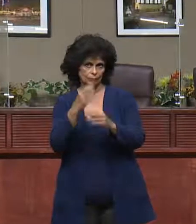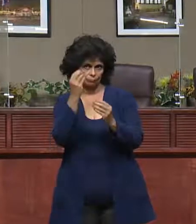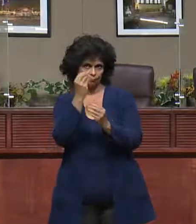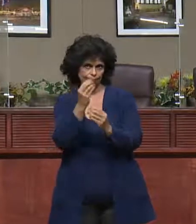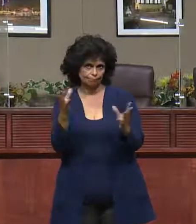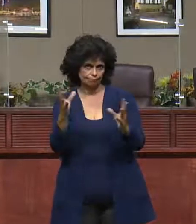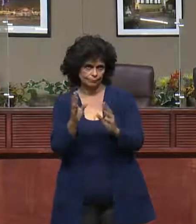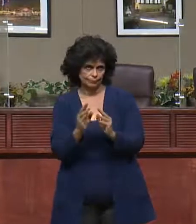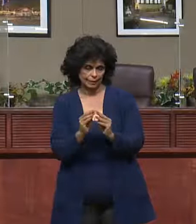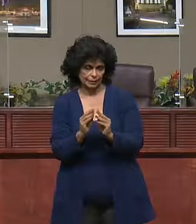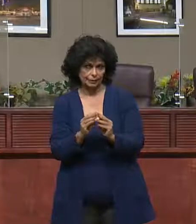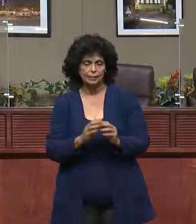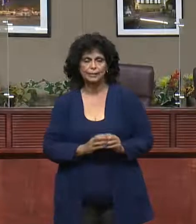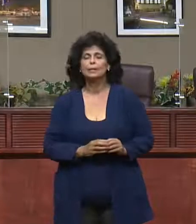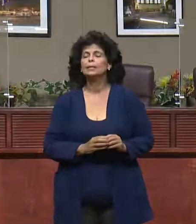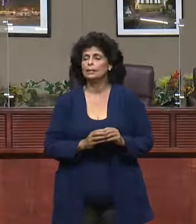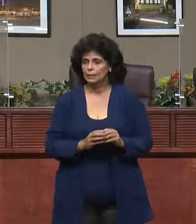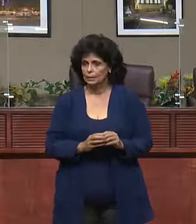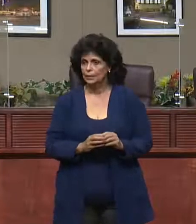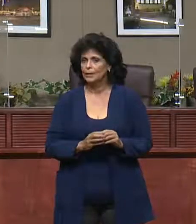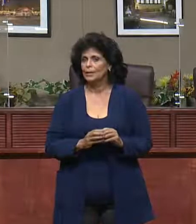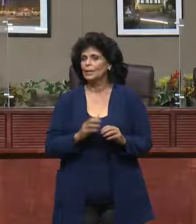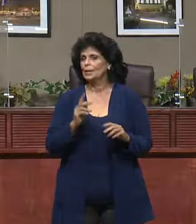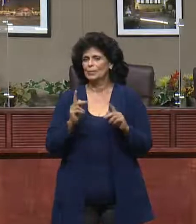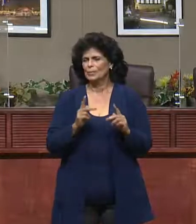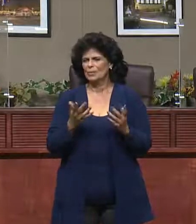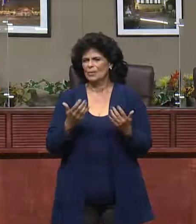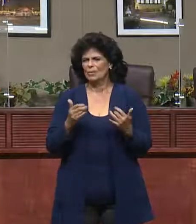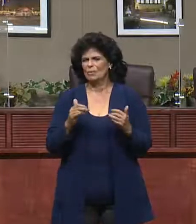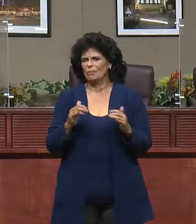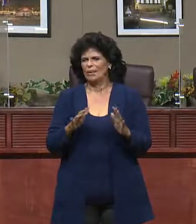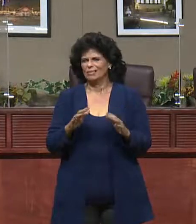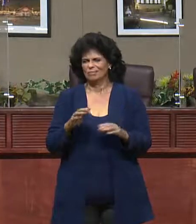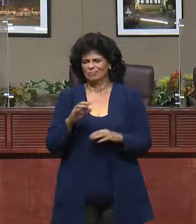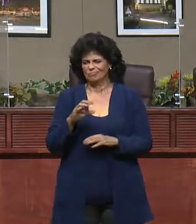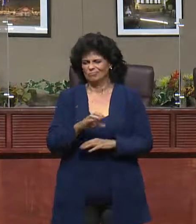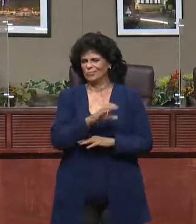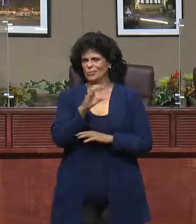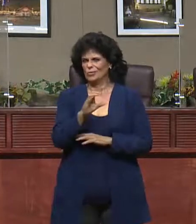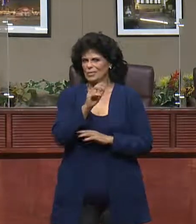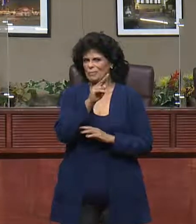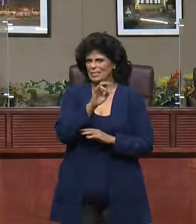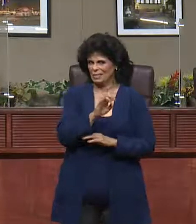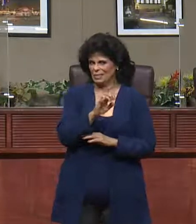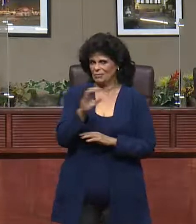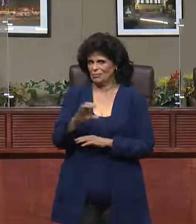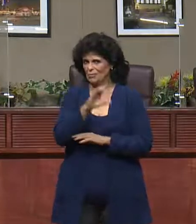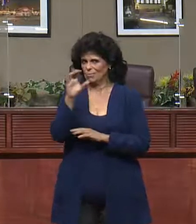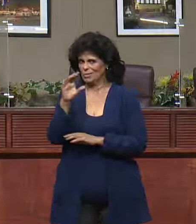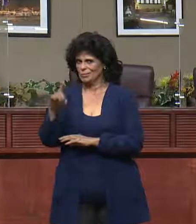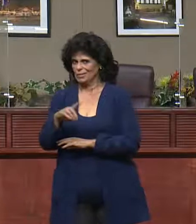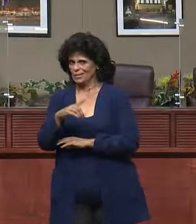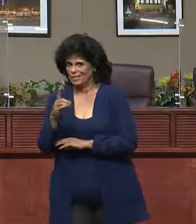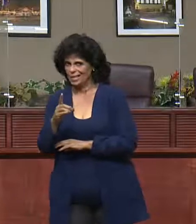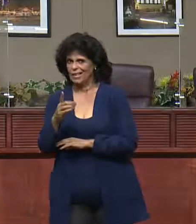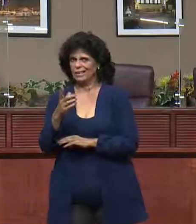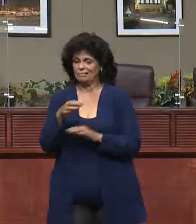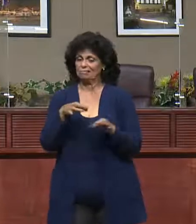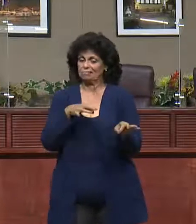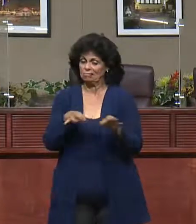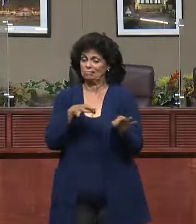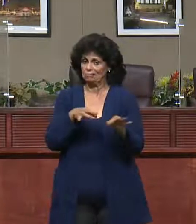to hear about this type of news on Christmas Eve and Christmas, so we're going to give them a little bit of a